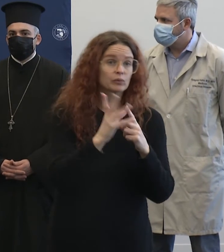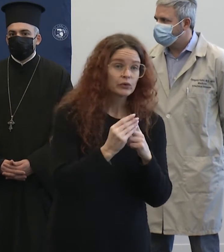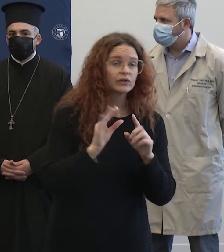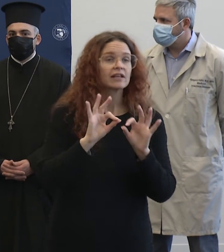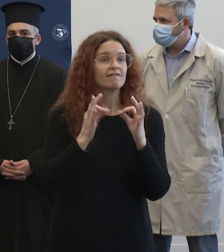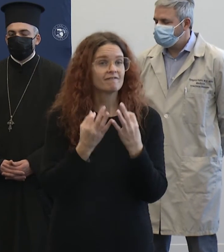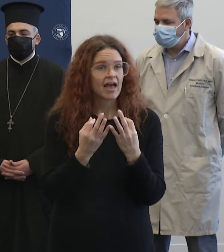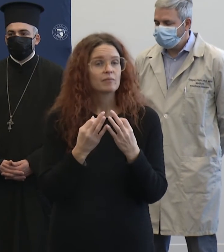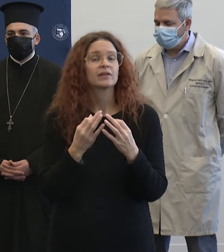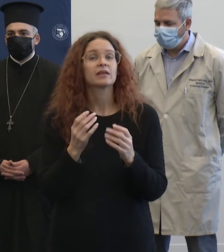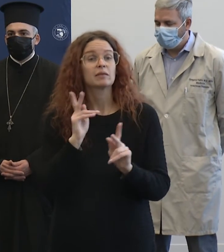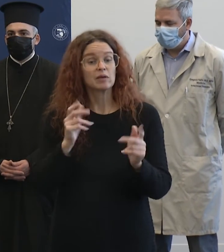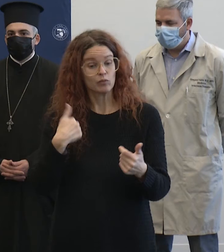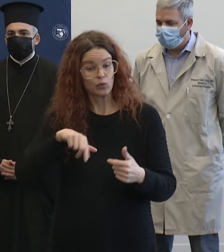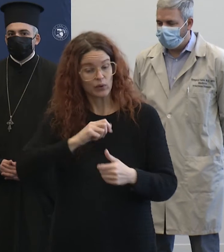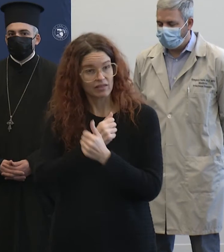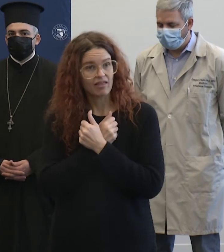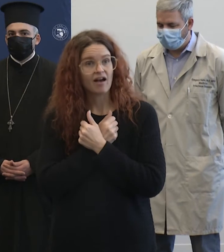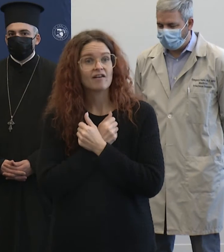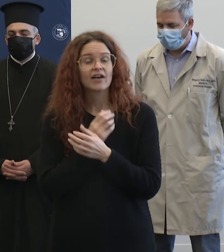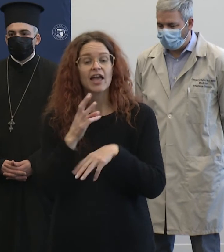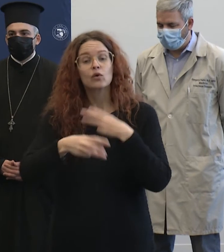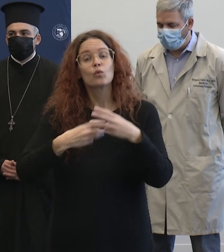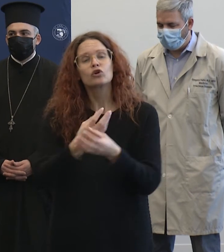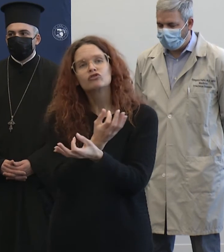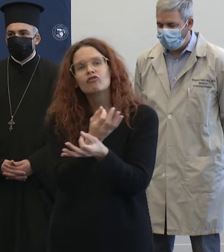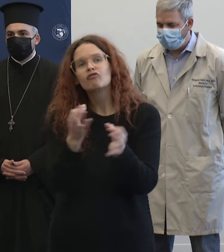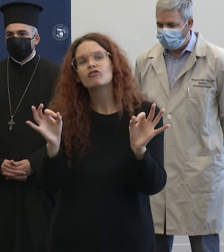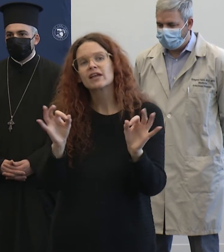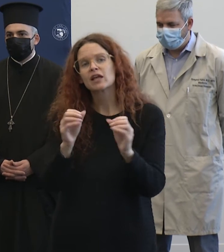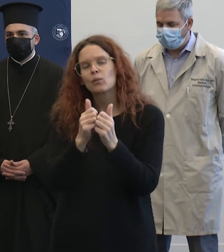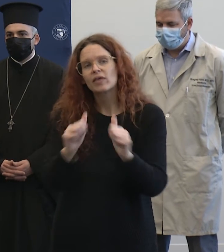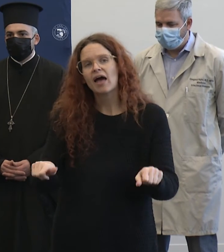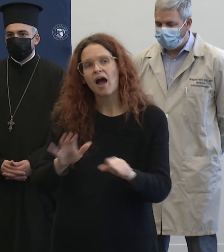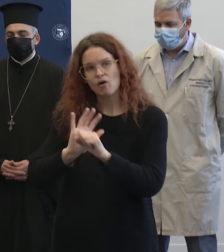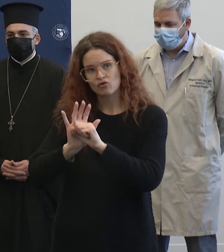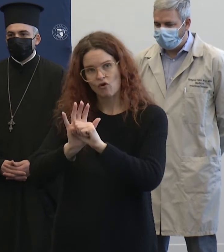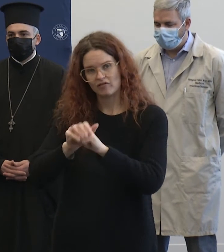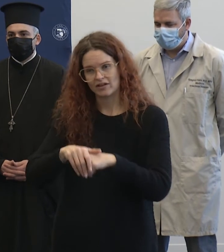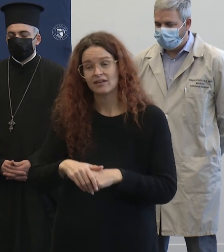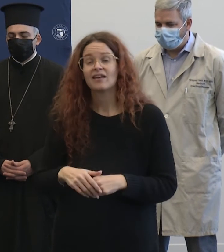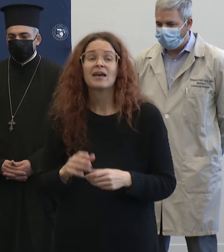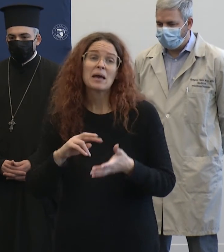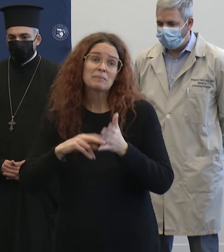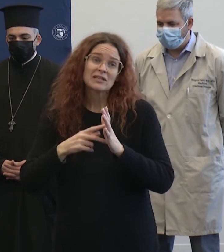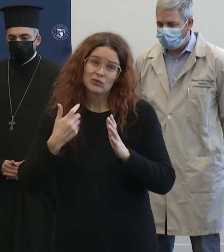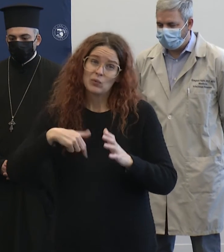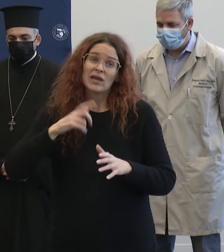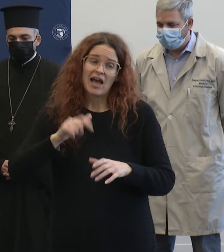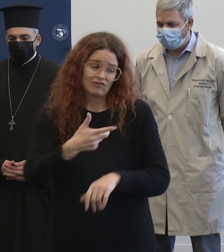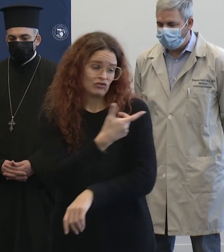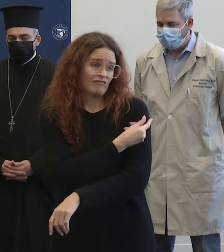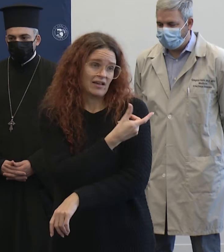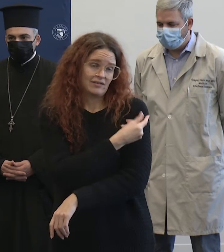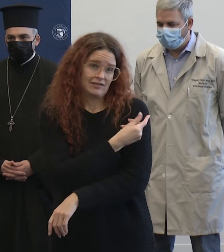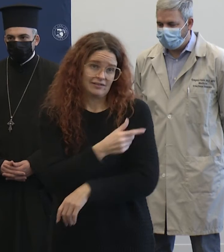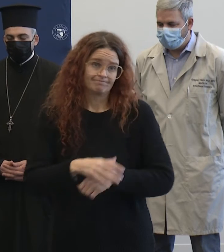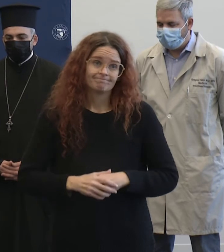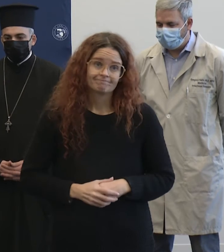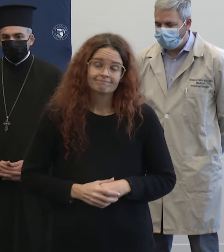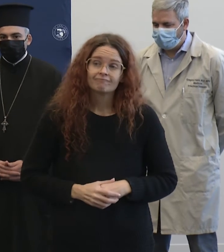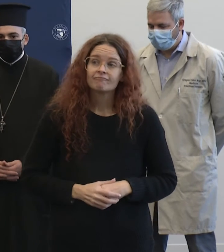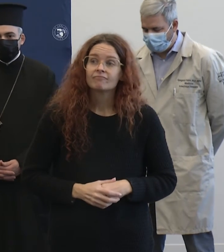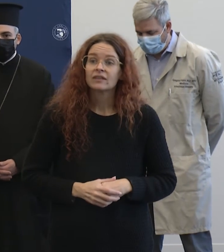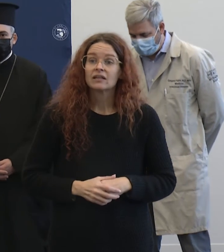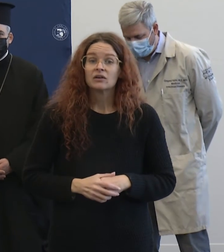loved ones, a world free of COVID. And that starts by getting as many people vaccinated as possible. Through this campaign, we have